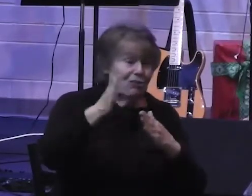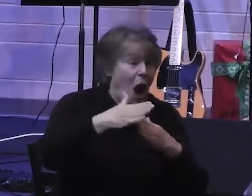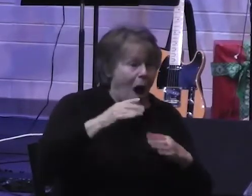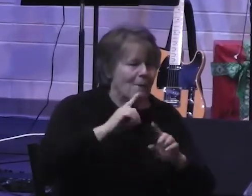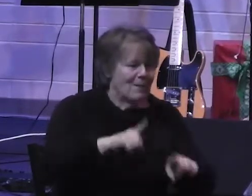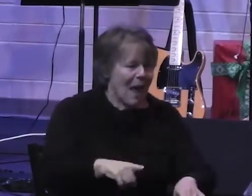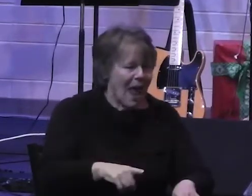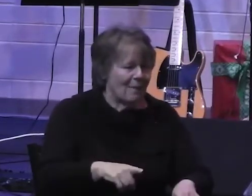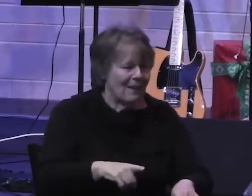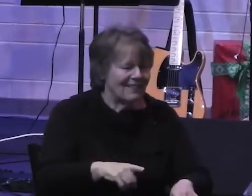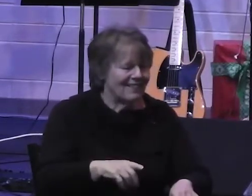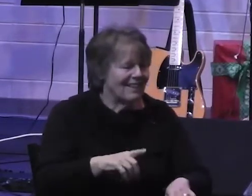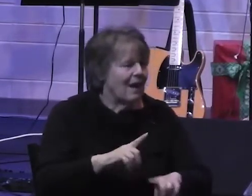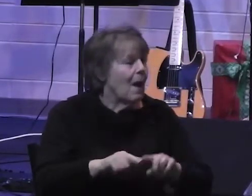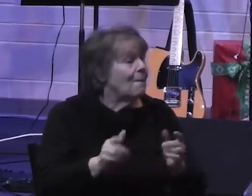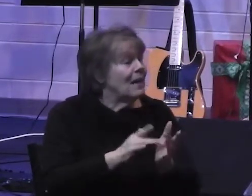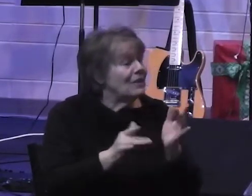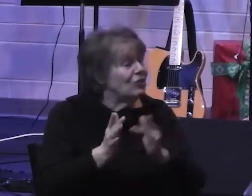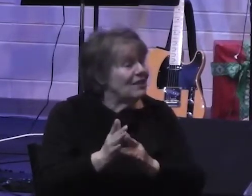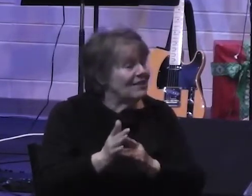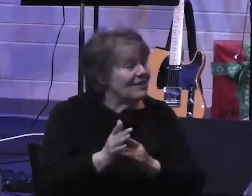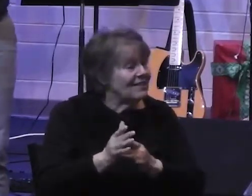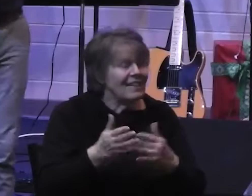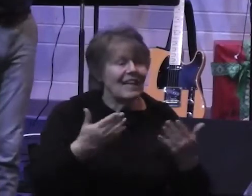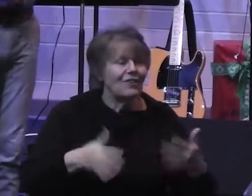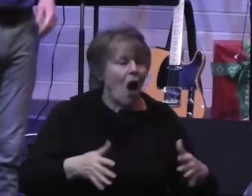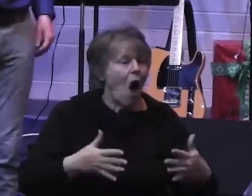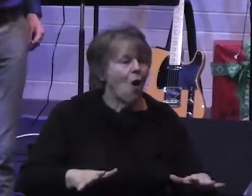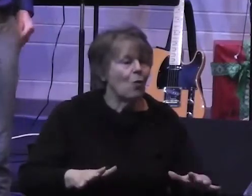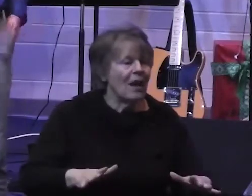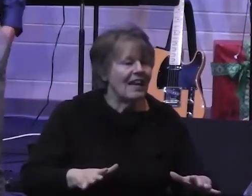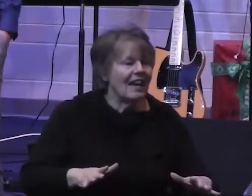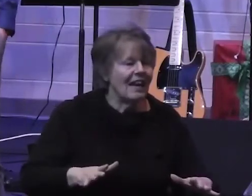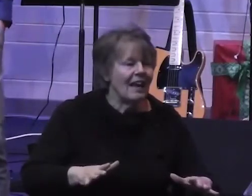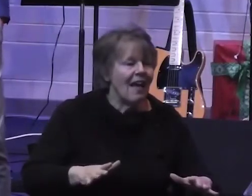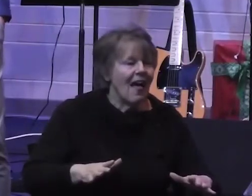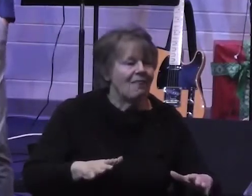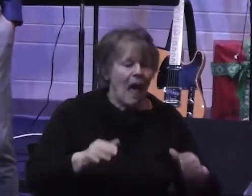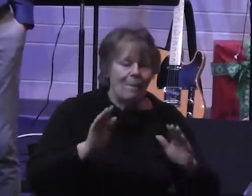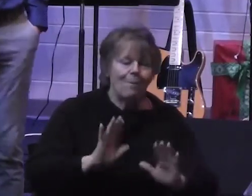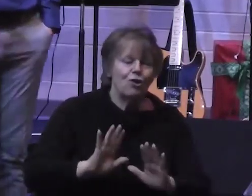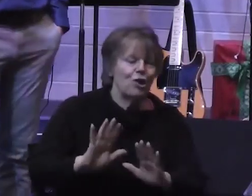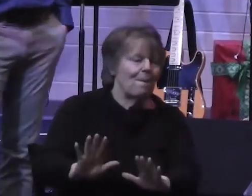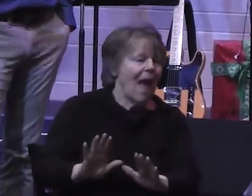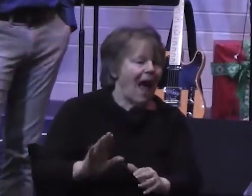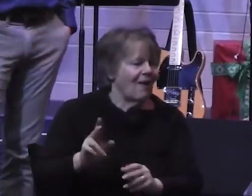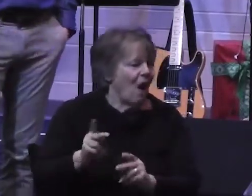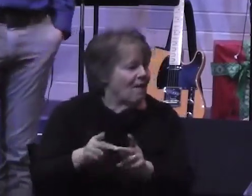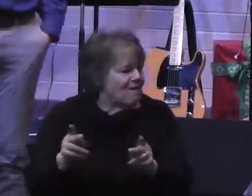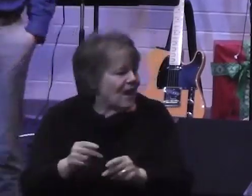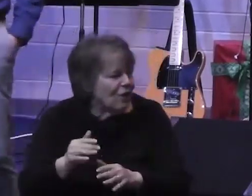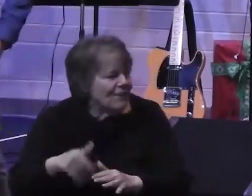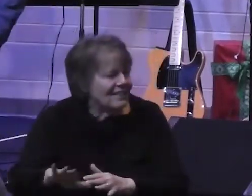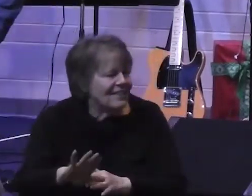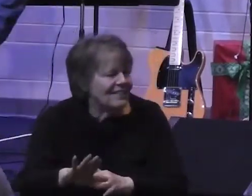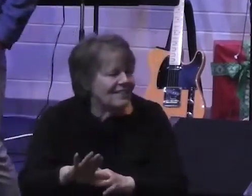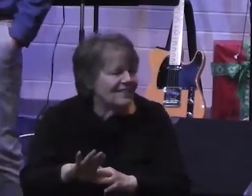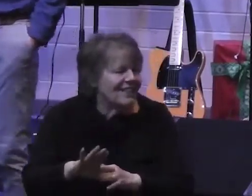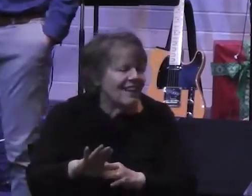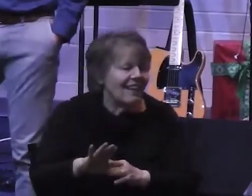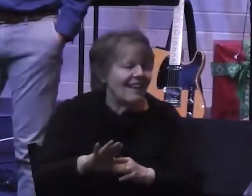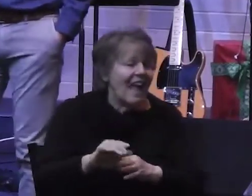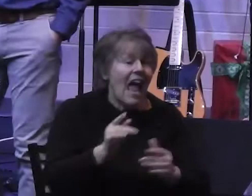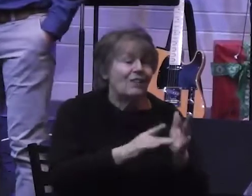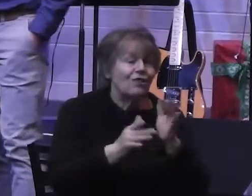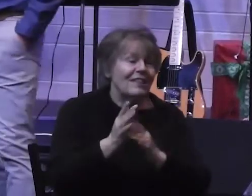Jesus is clearly already pushing back on the Pharisees. And here's what in particular he's getting